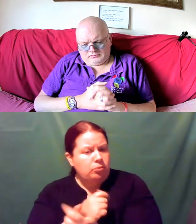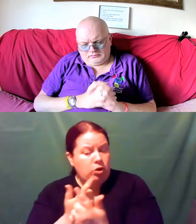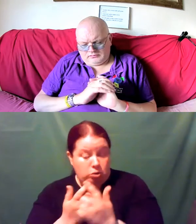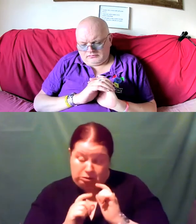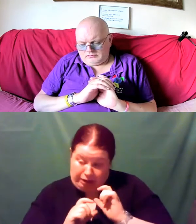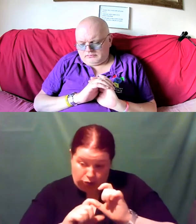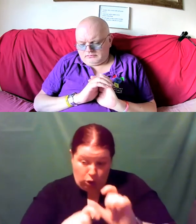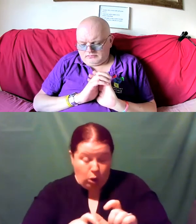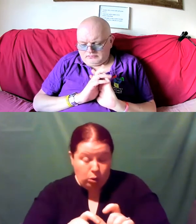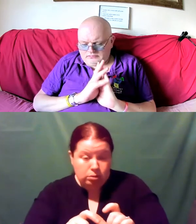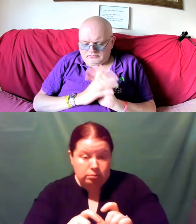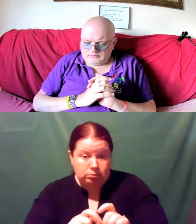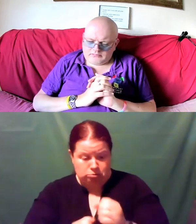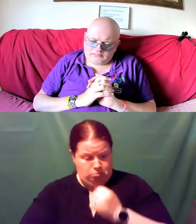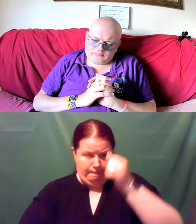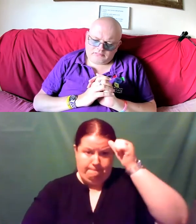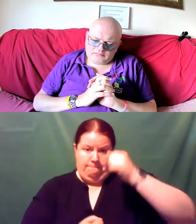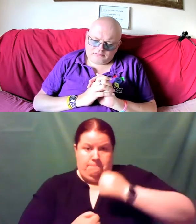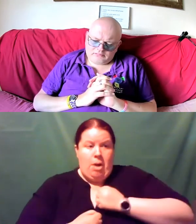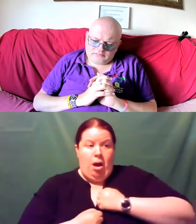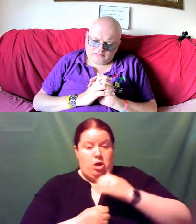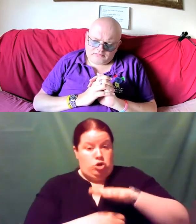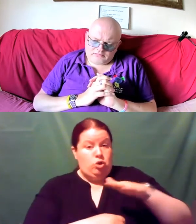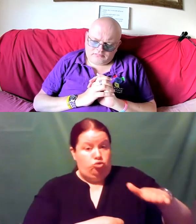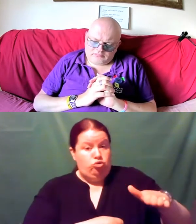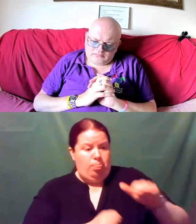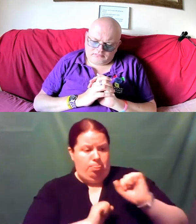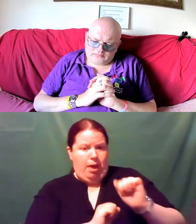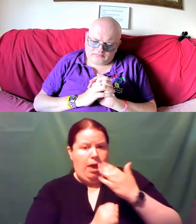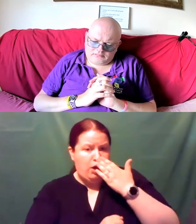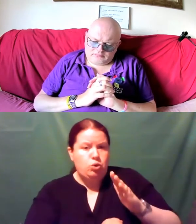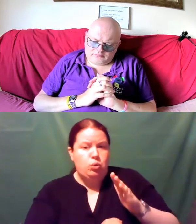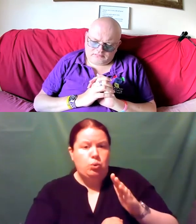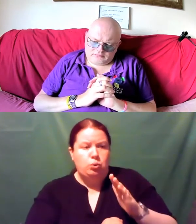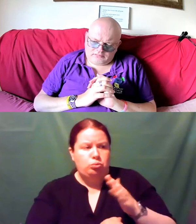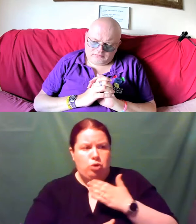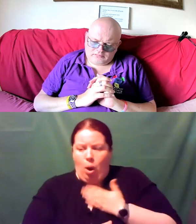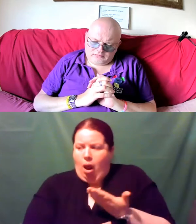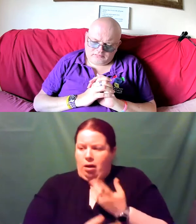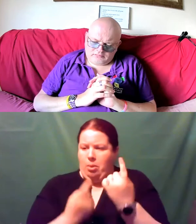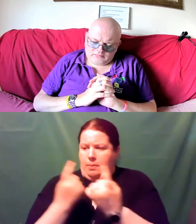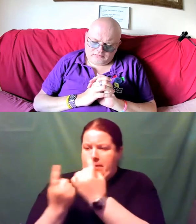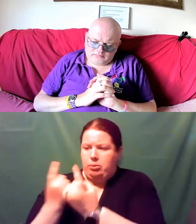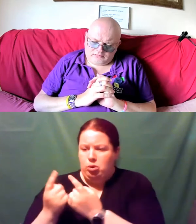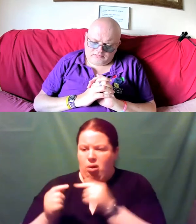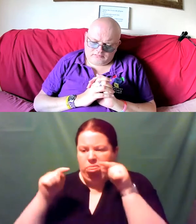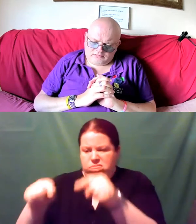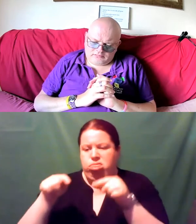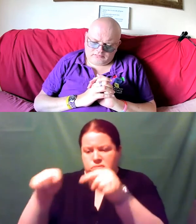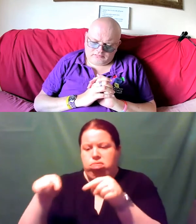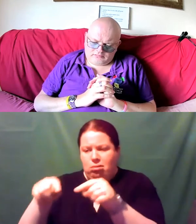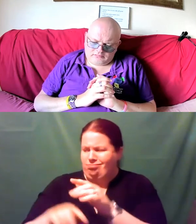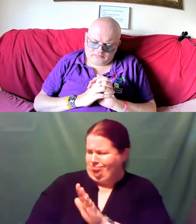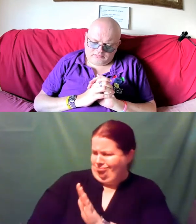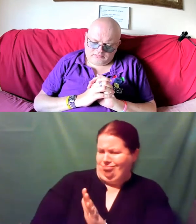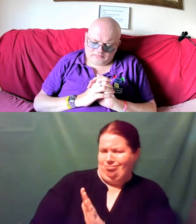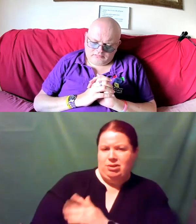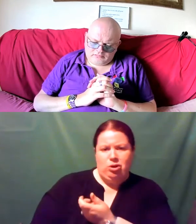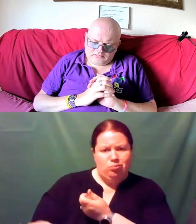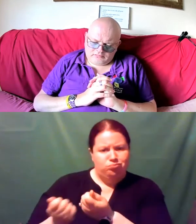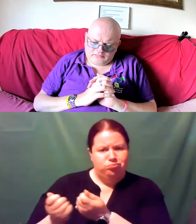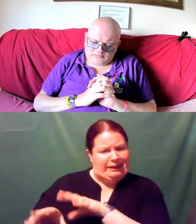I know certainly for me, my children very much hate kind of intolerance of LGBT people. And I wondered if you'd seen